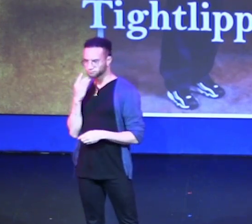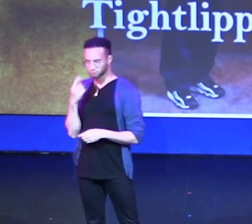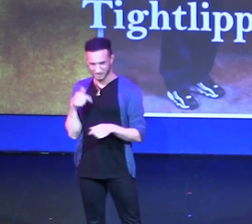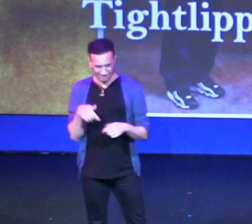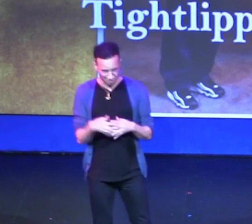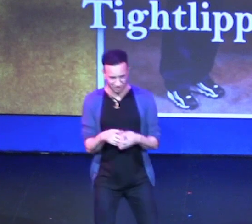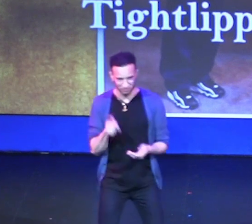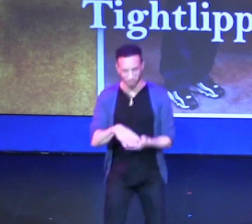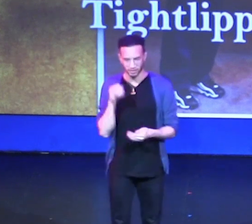learn this.